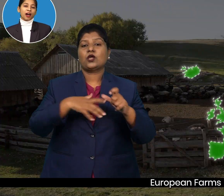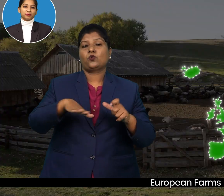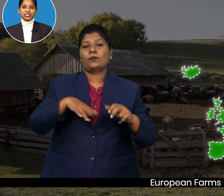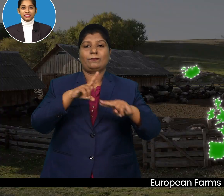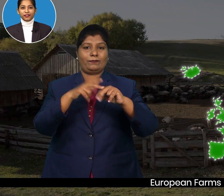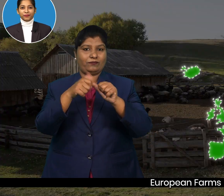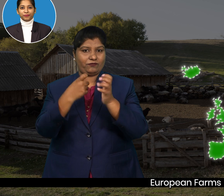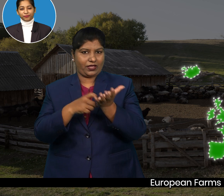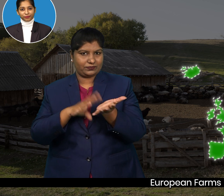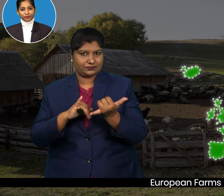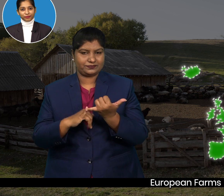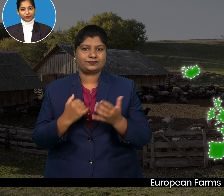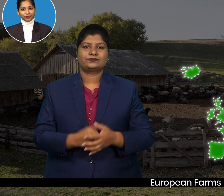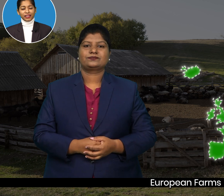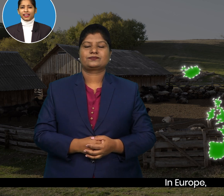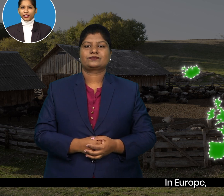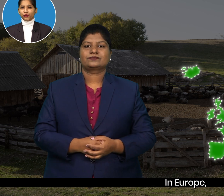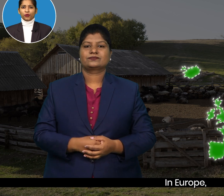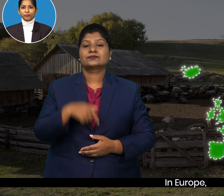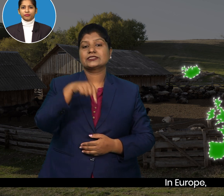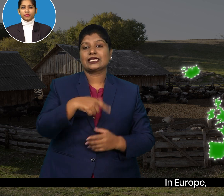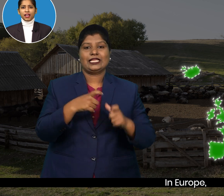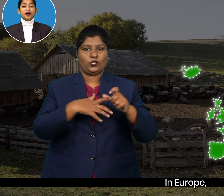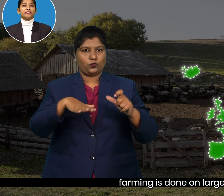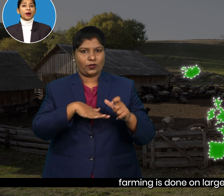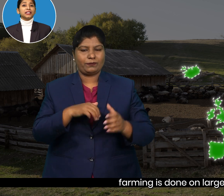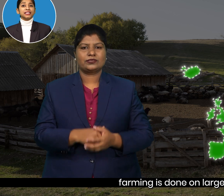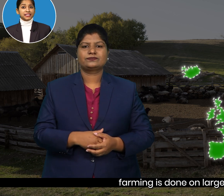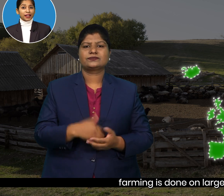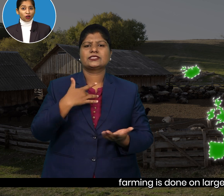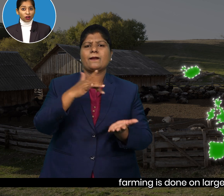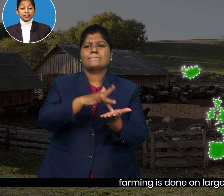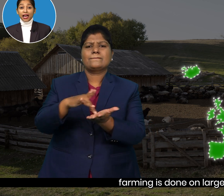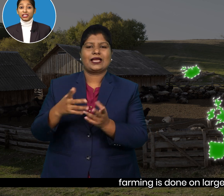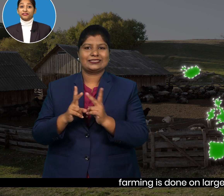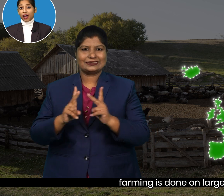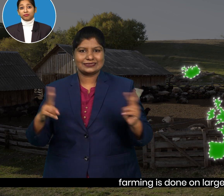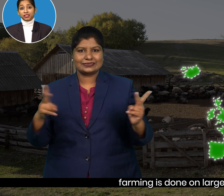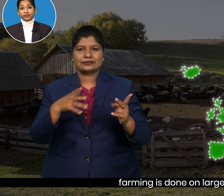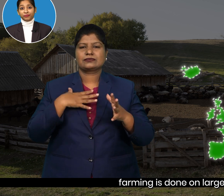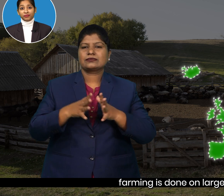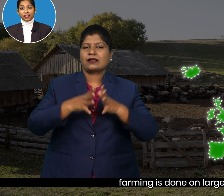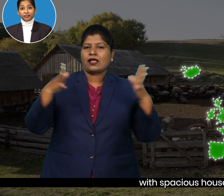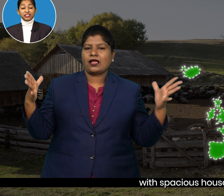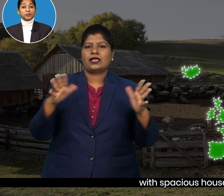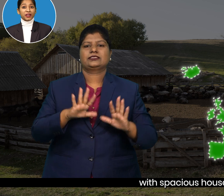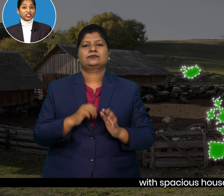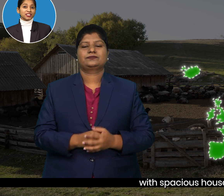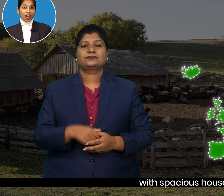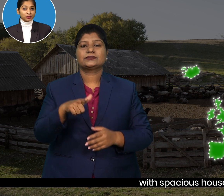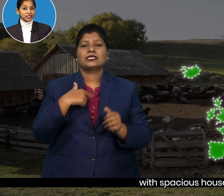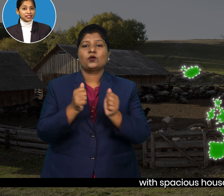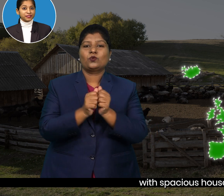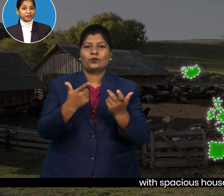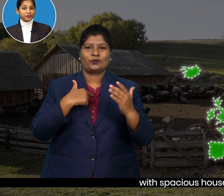European farms. In Europe, farming is done on large farms with